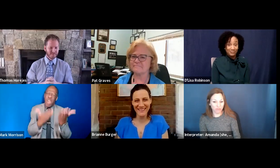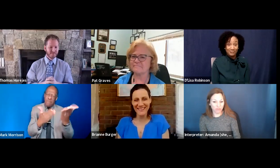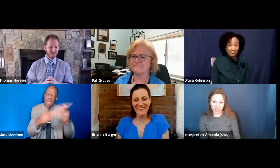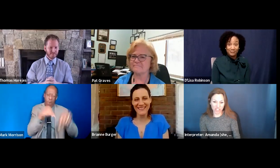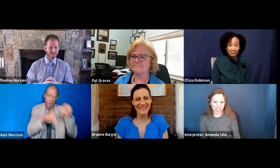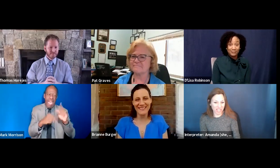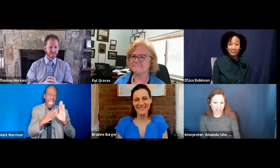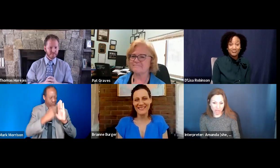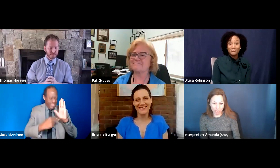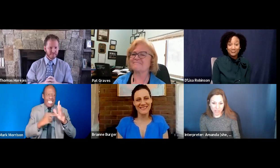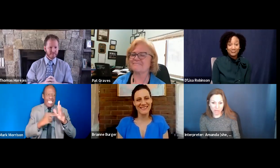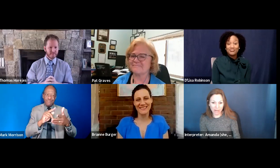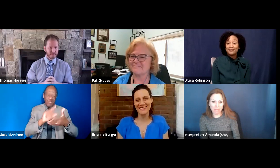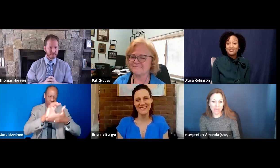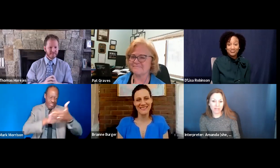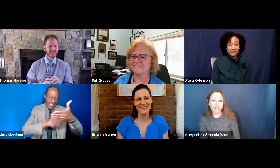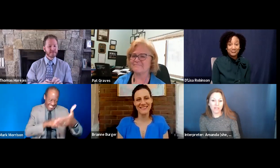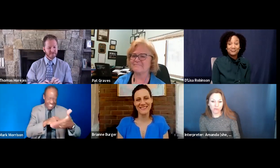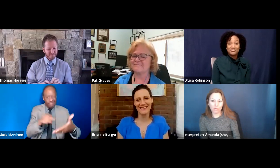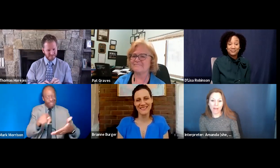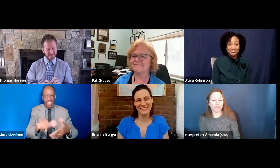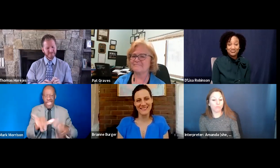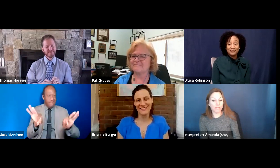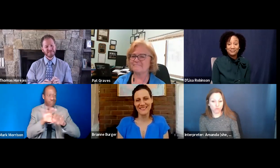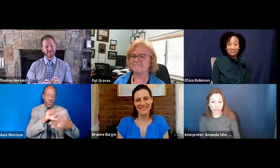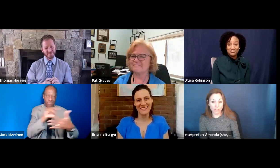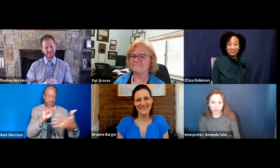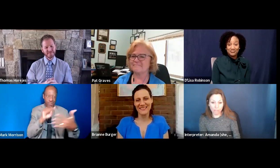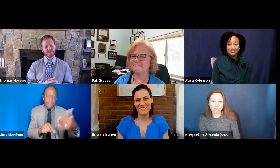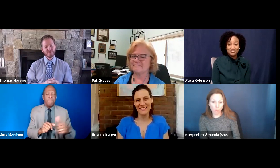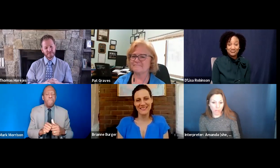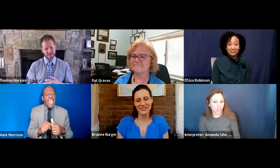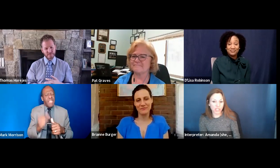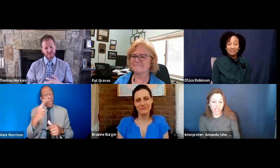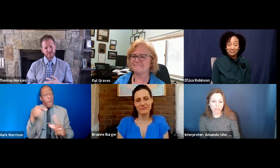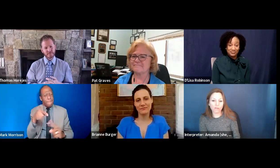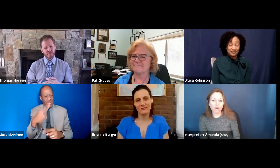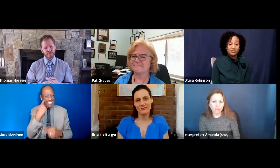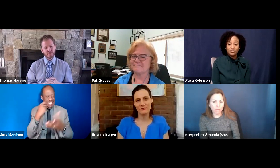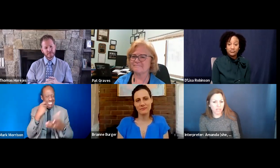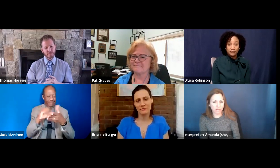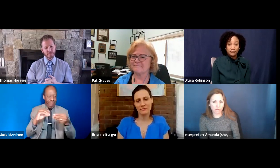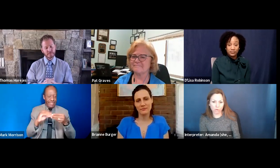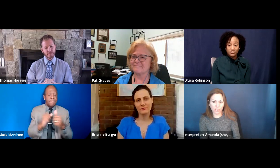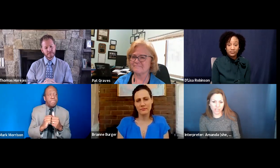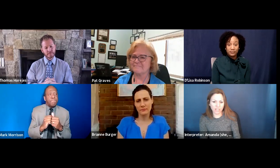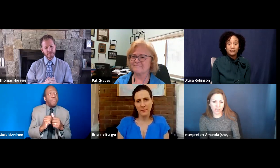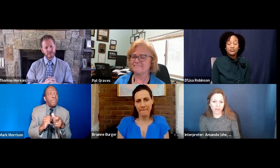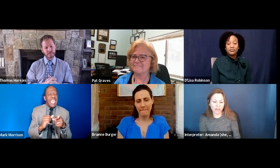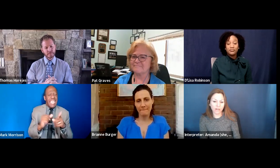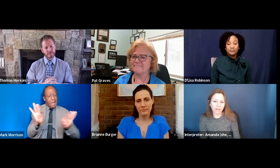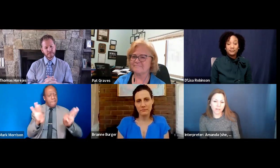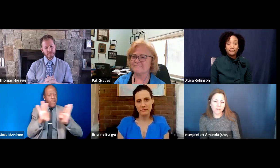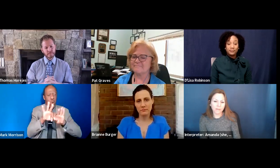Amen to what she just said. I really recommend you go back and read the transcript of what she just said, because all of those things are important to